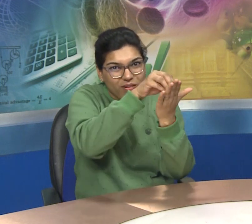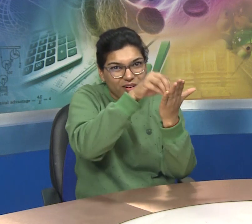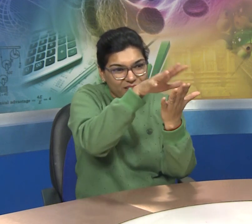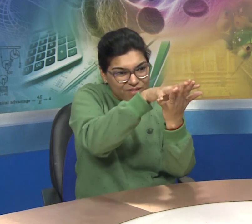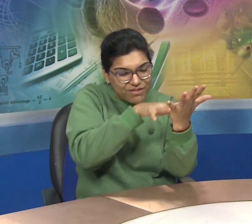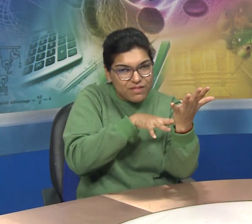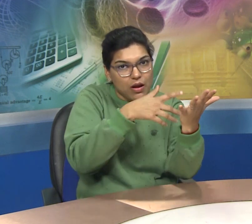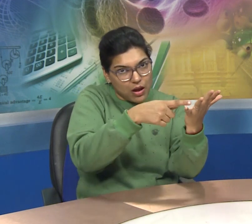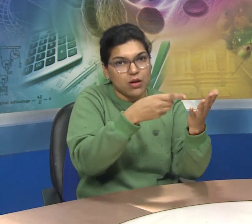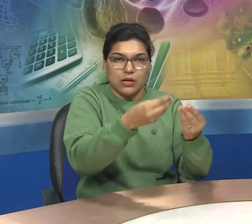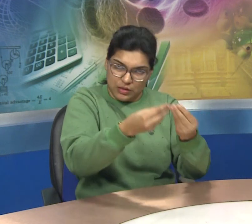textbooks.